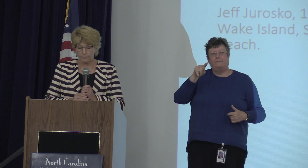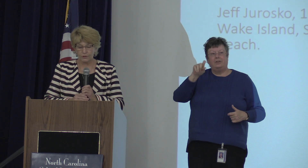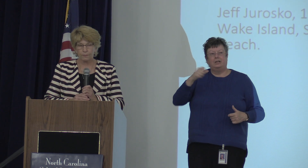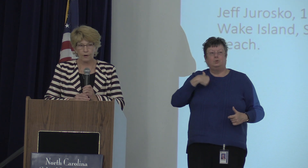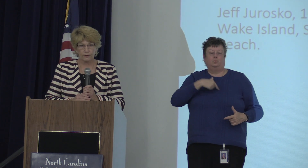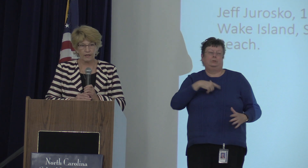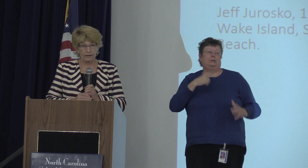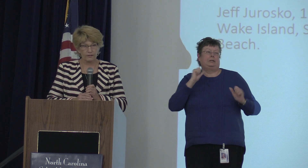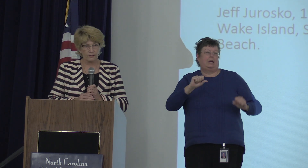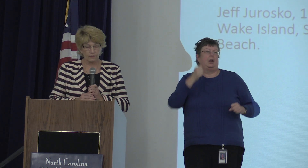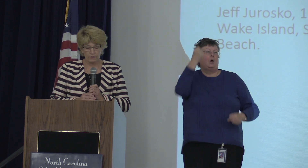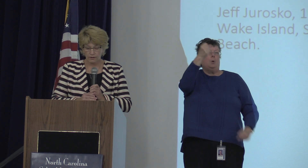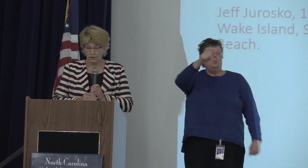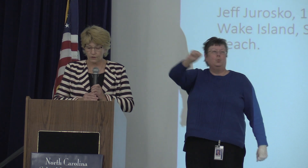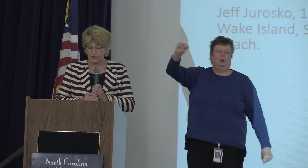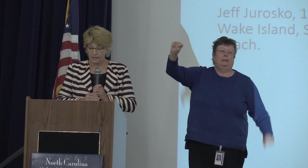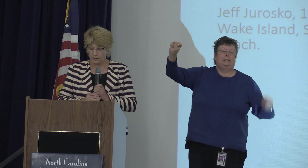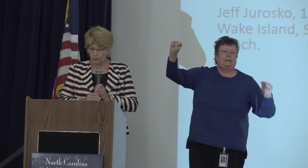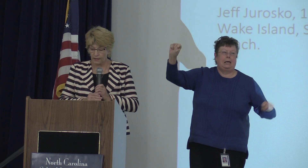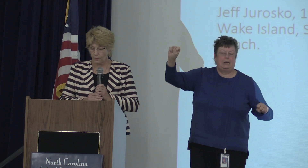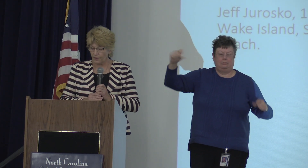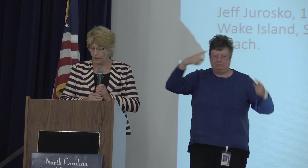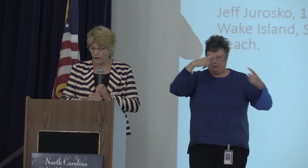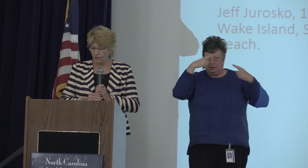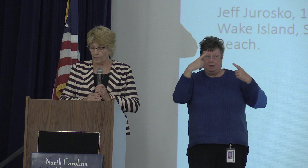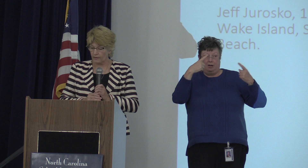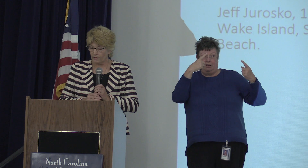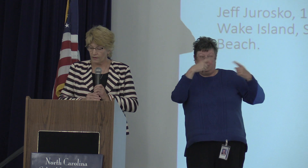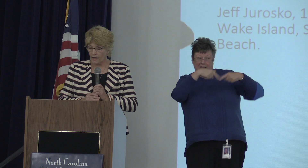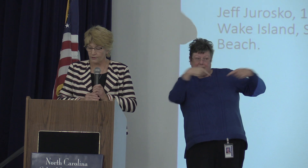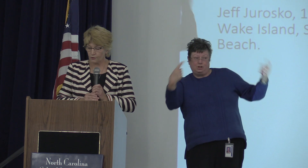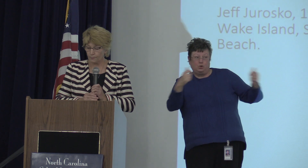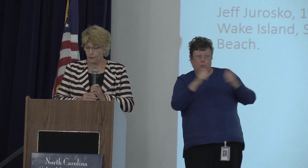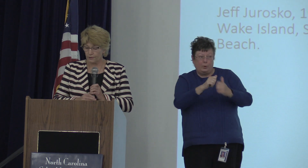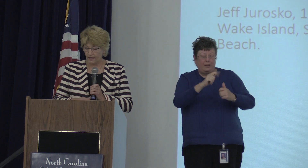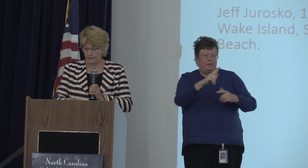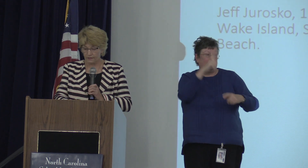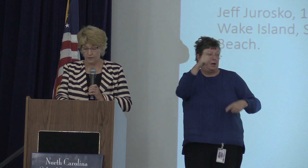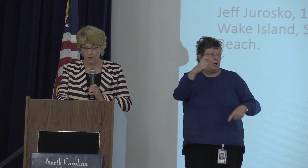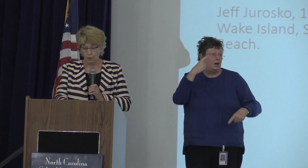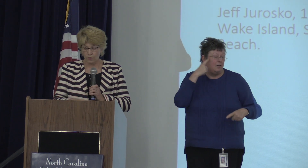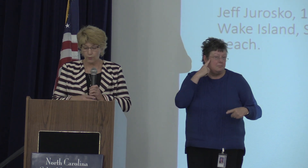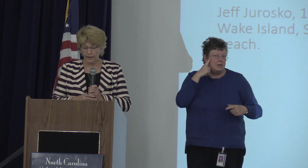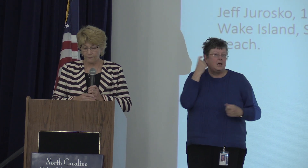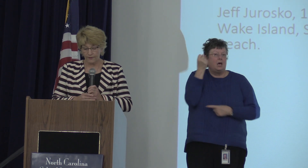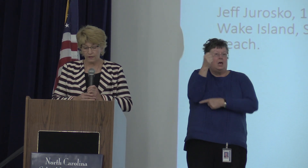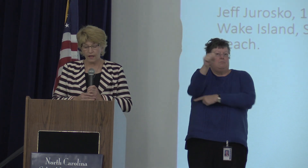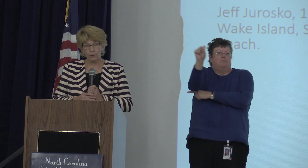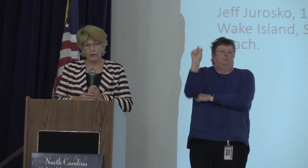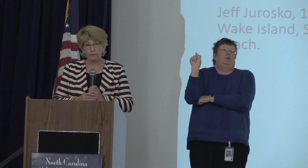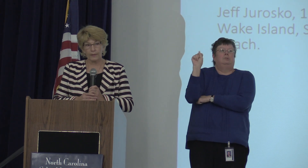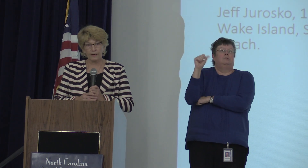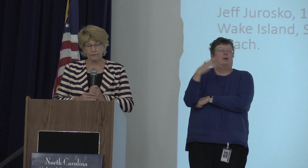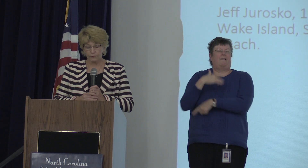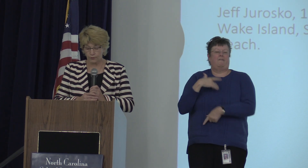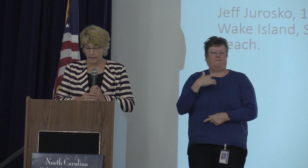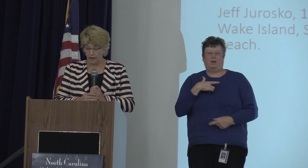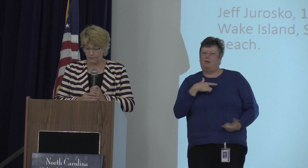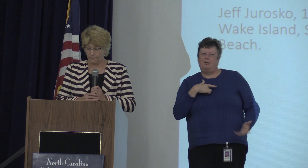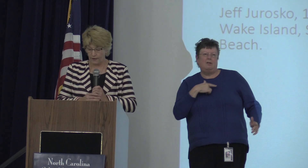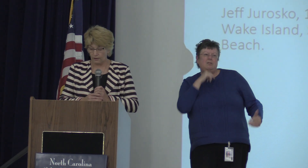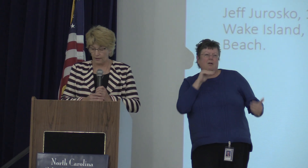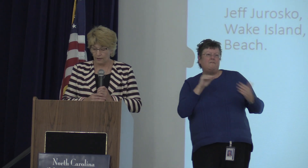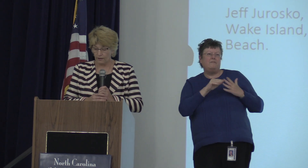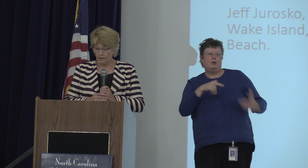the freedom to protest, to disagree with our government, and to protest when we feel like we are being